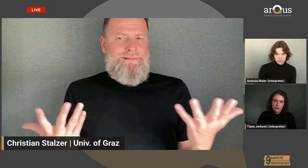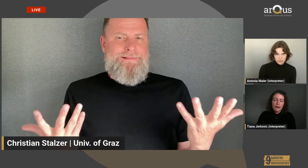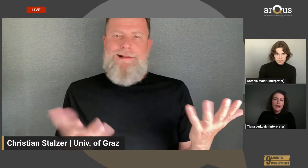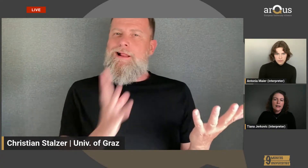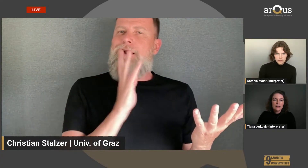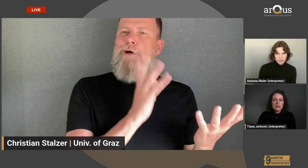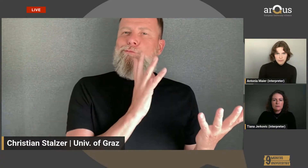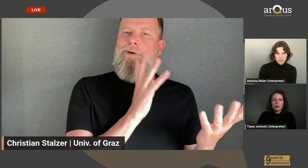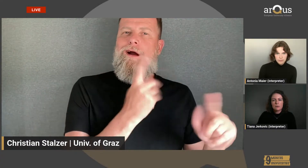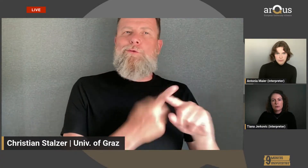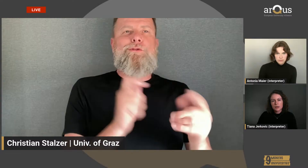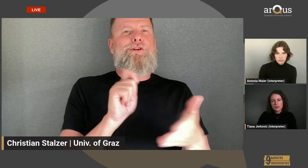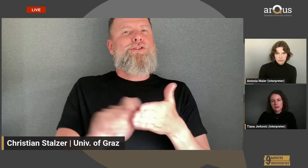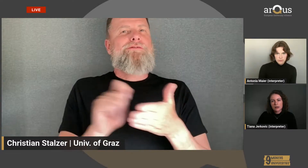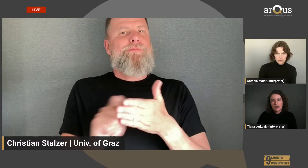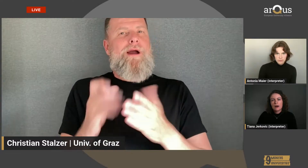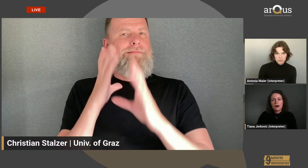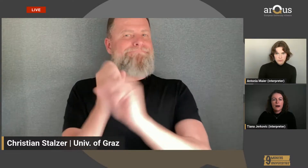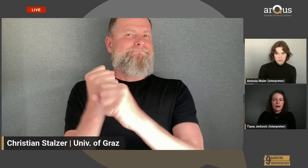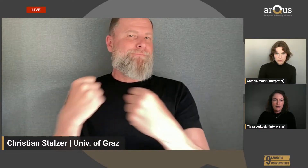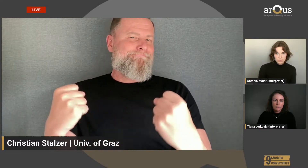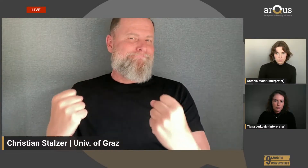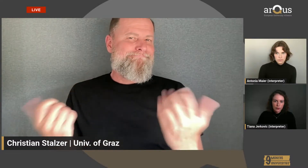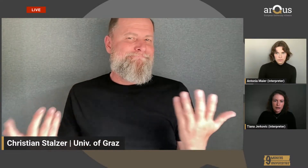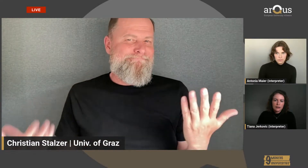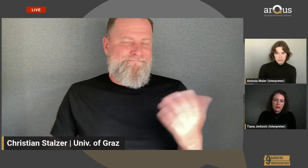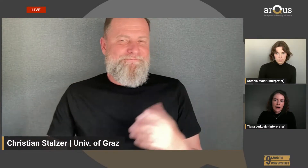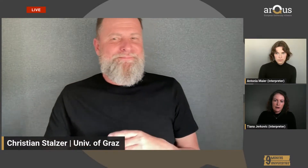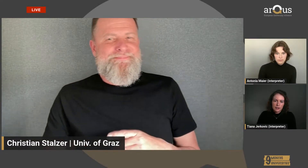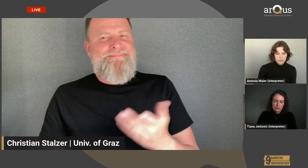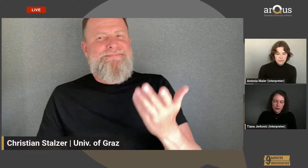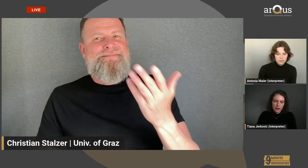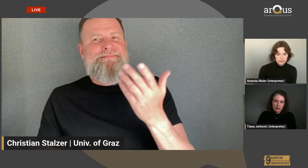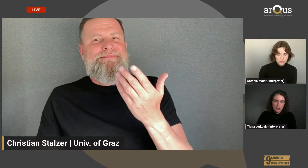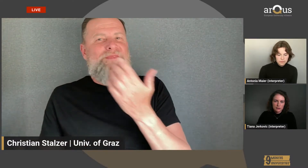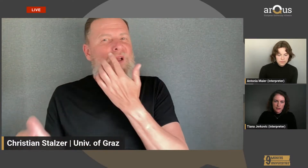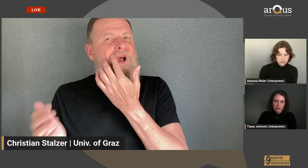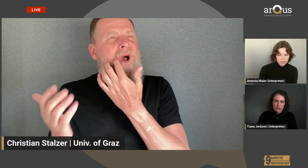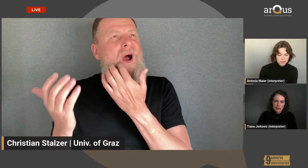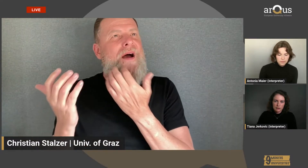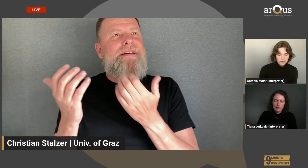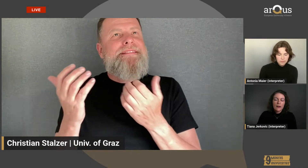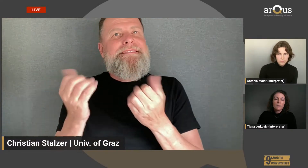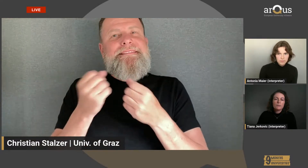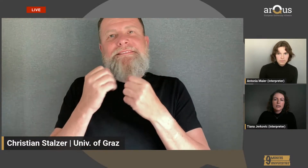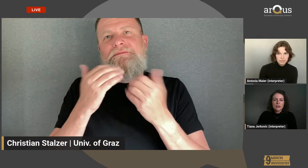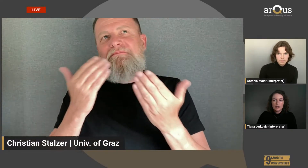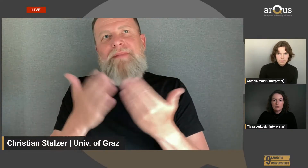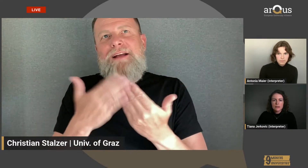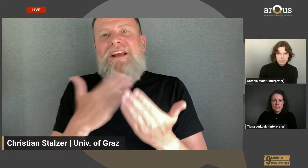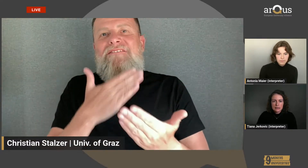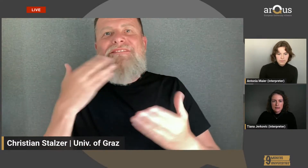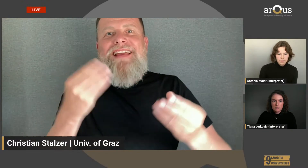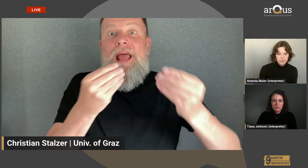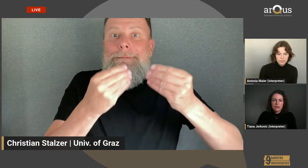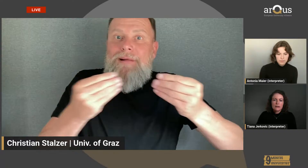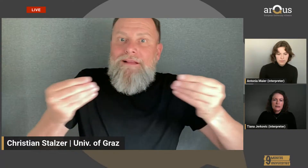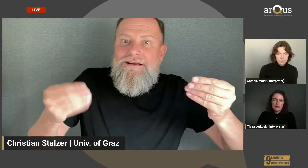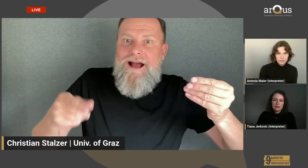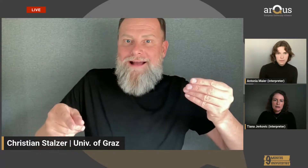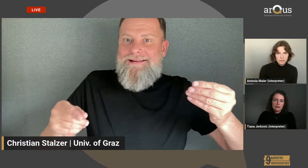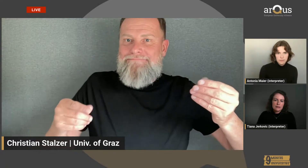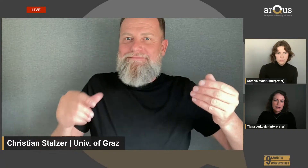once. And this is very important for the higher education sector. But the general